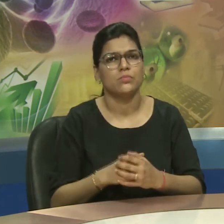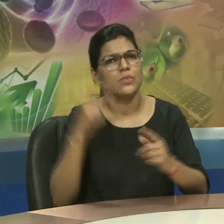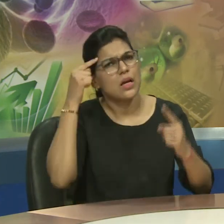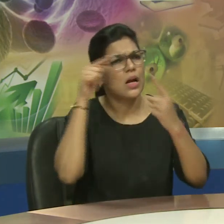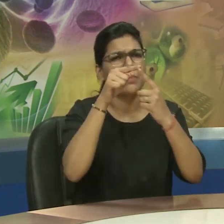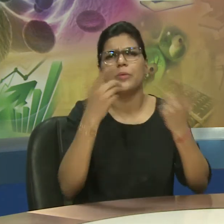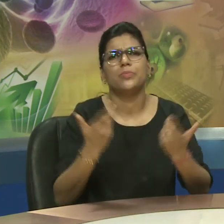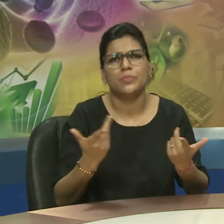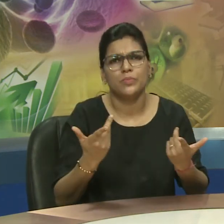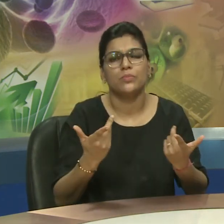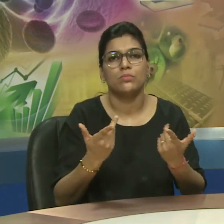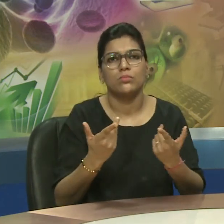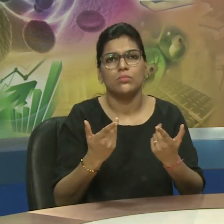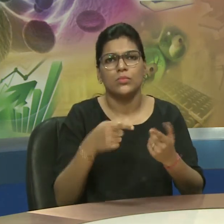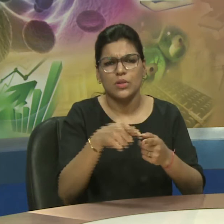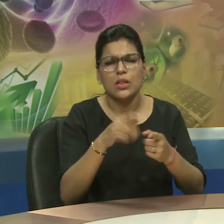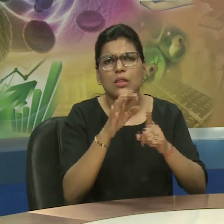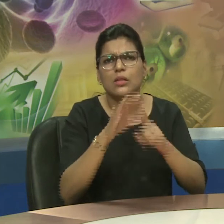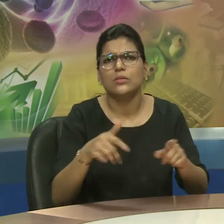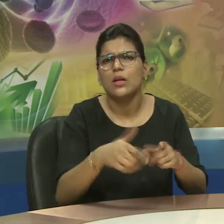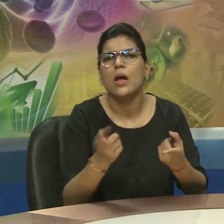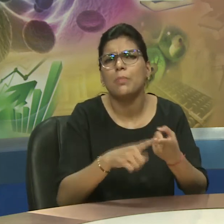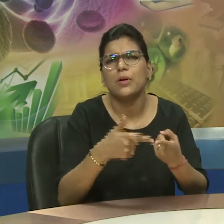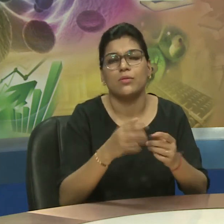Seventh point is object.